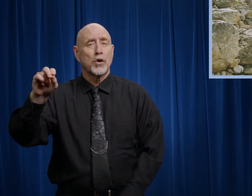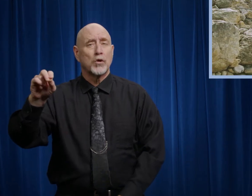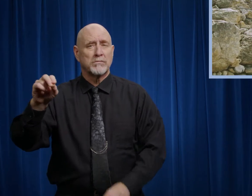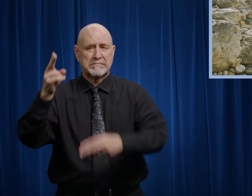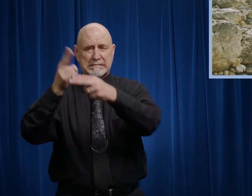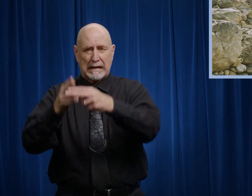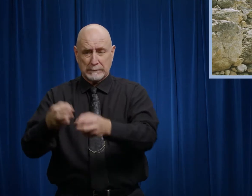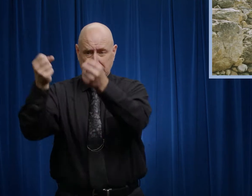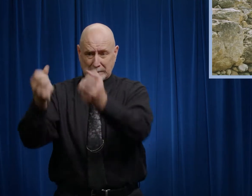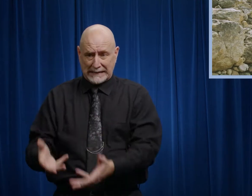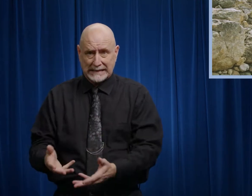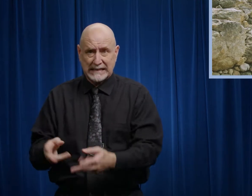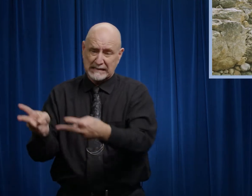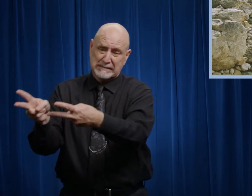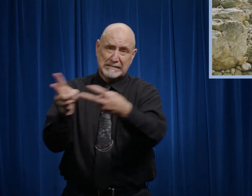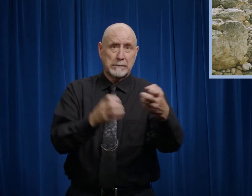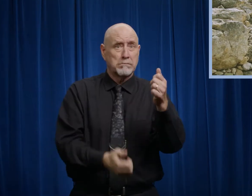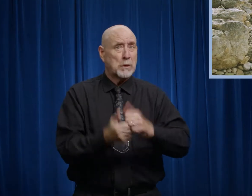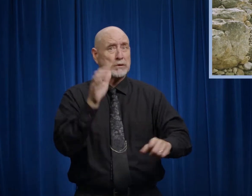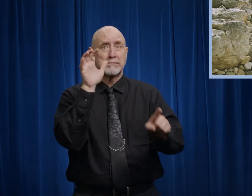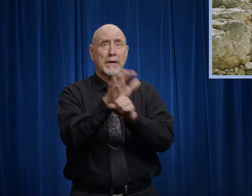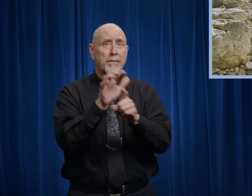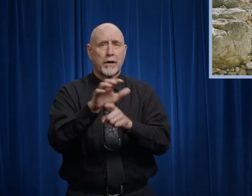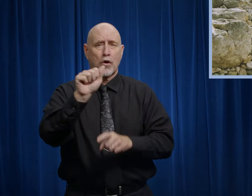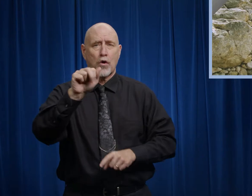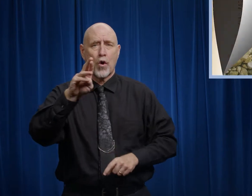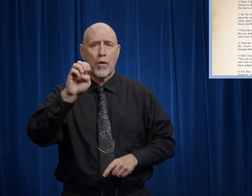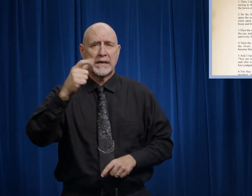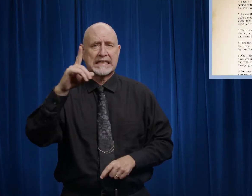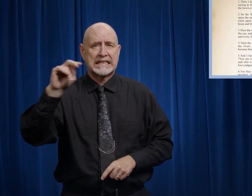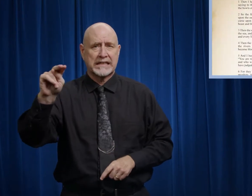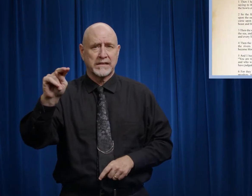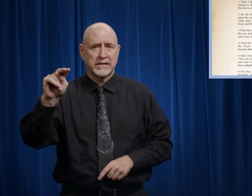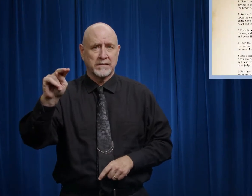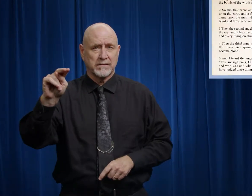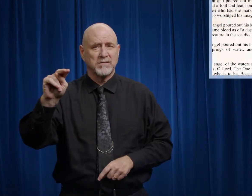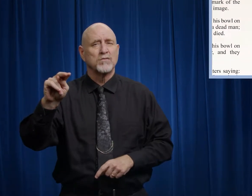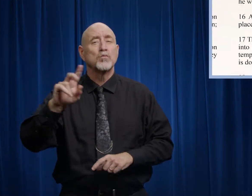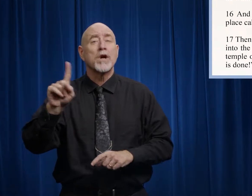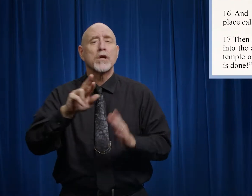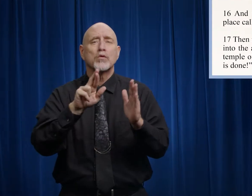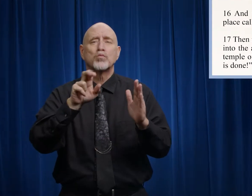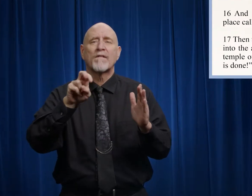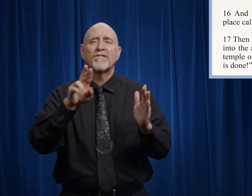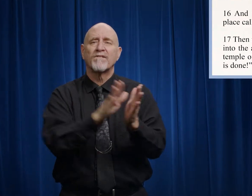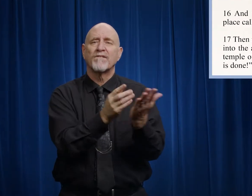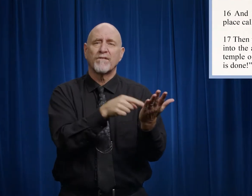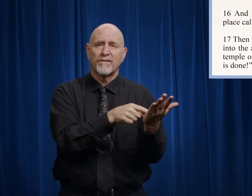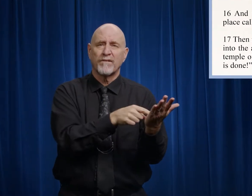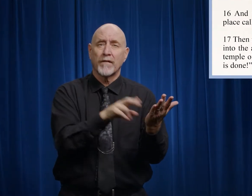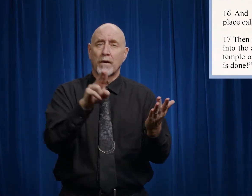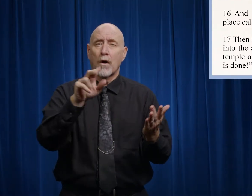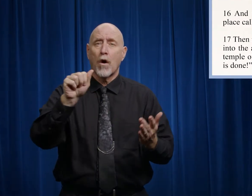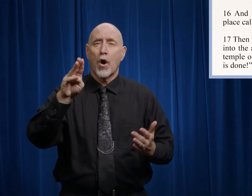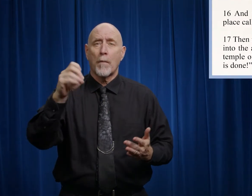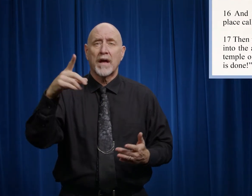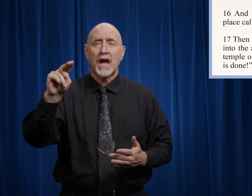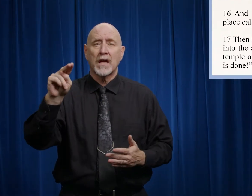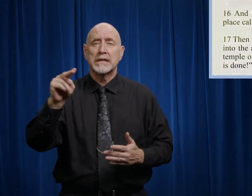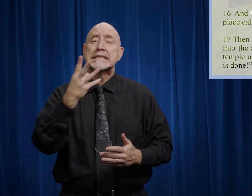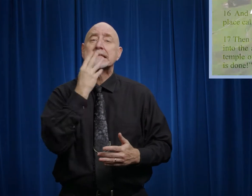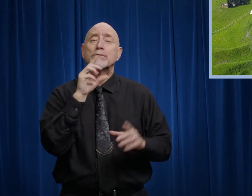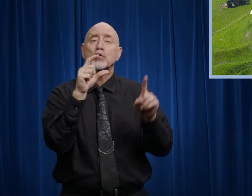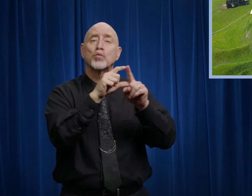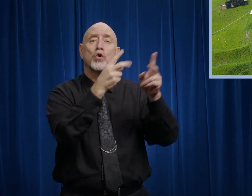Megiddo is known by many names, but none more popular than the name Armageddon found in the book of Revelation.